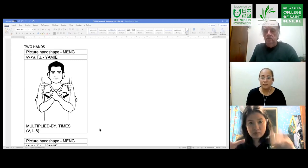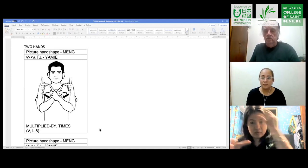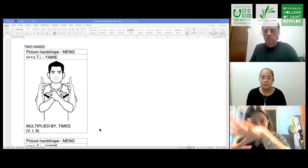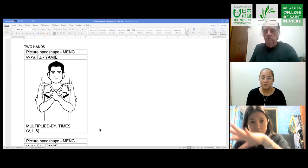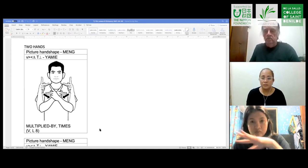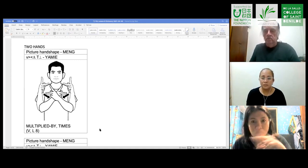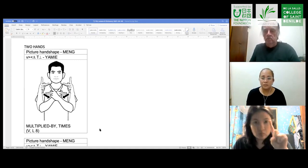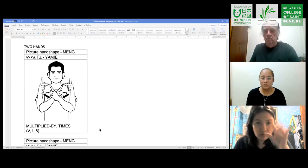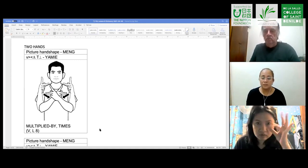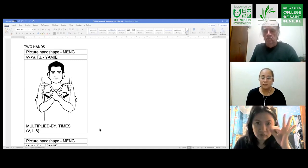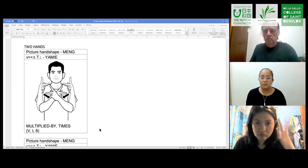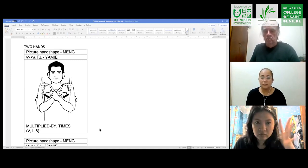Jasmine, maybe you can help me out here, okay?